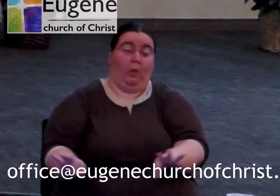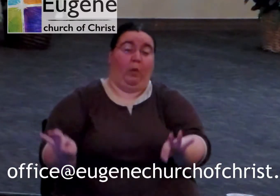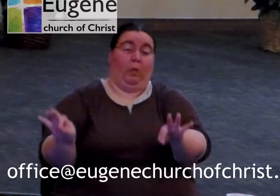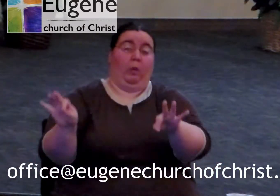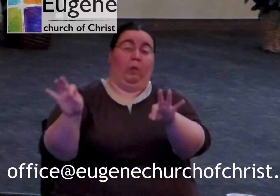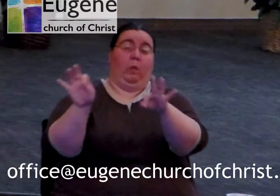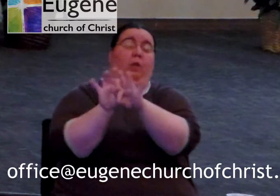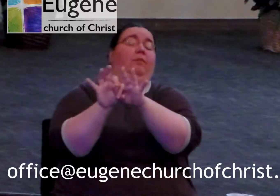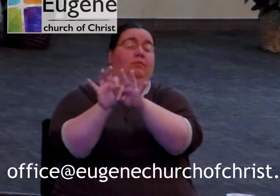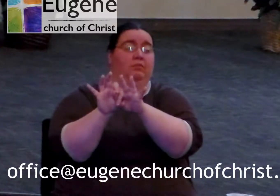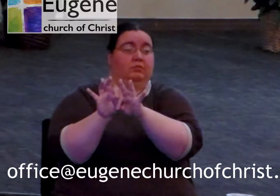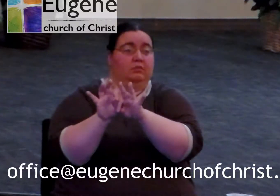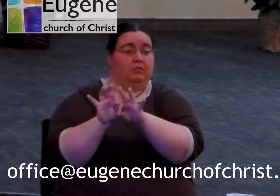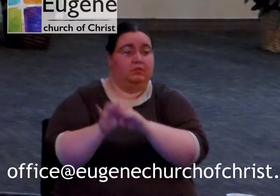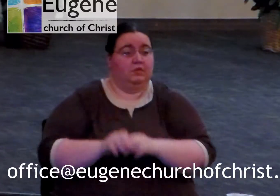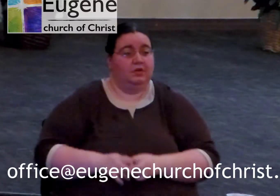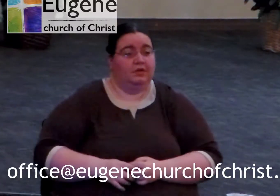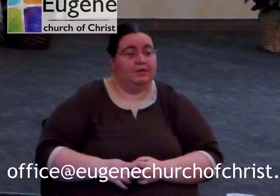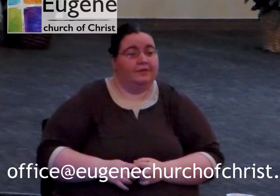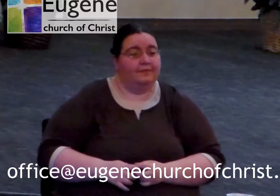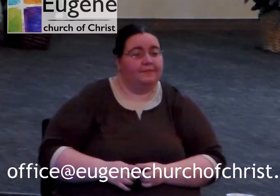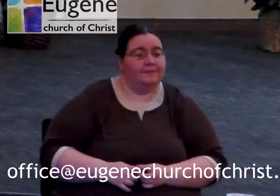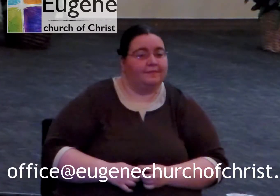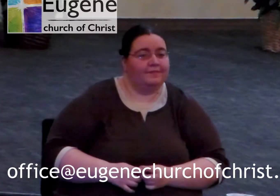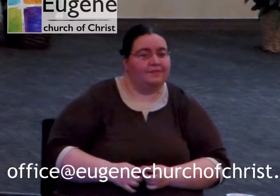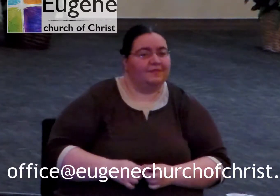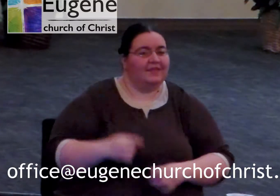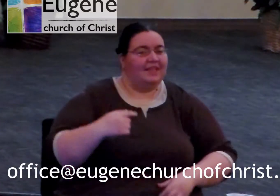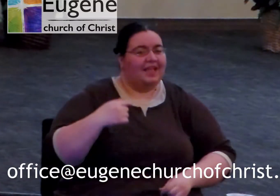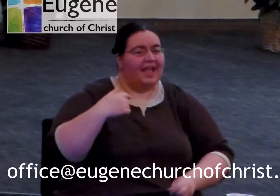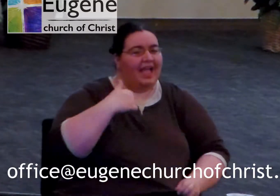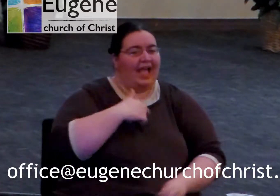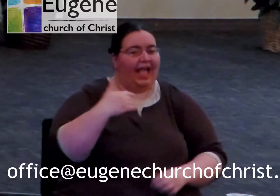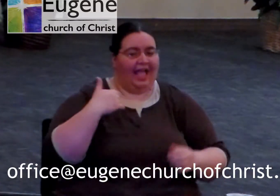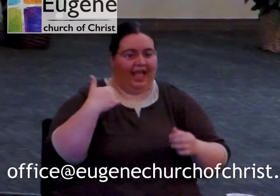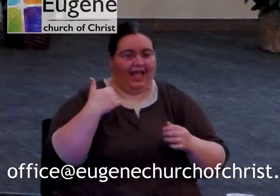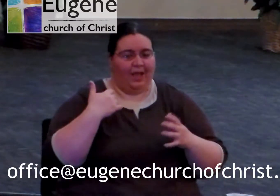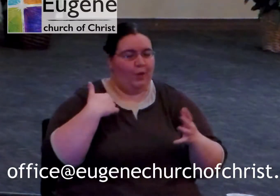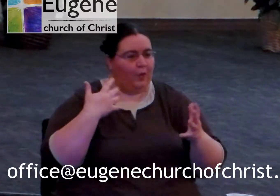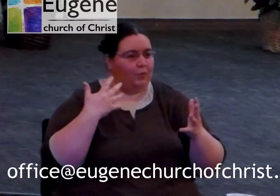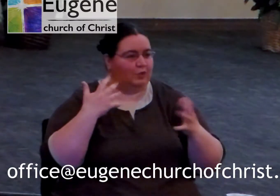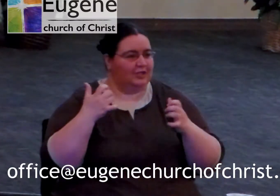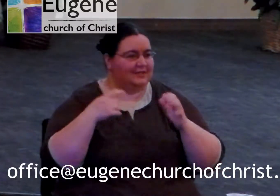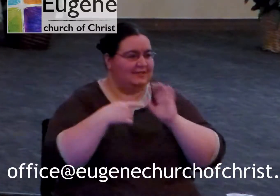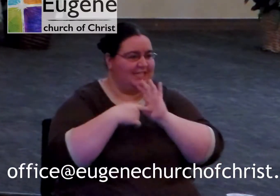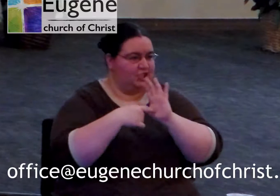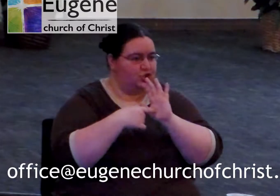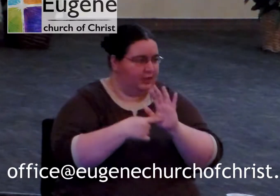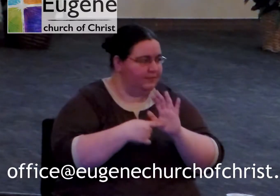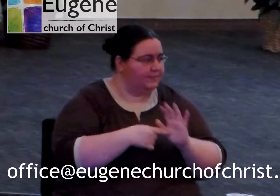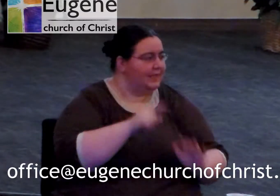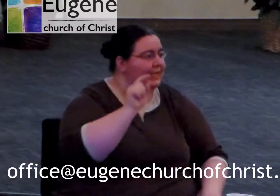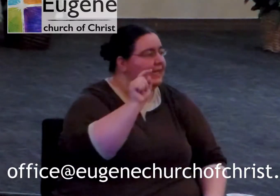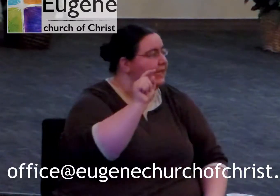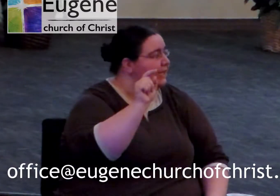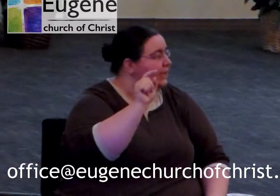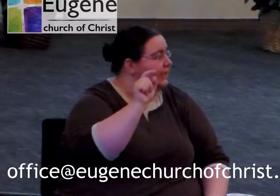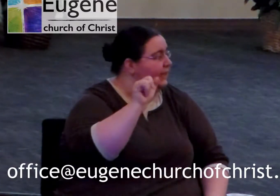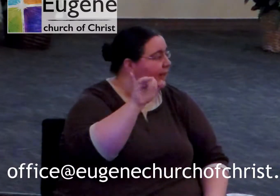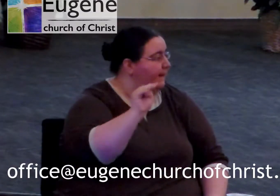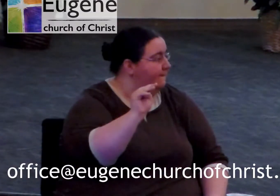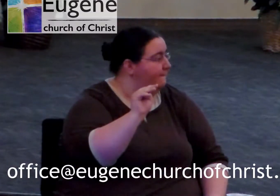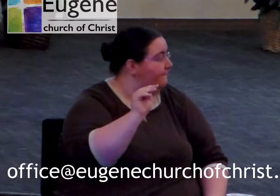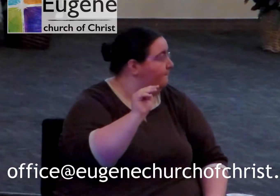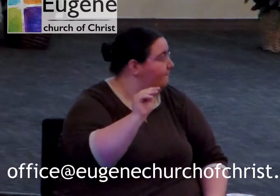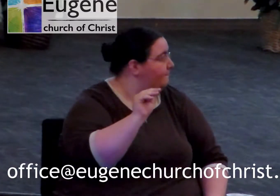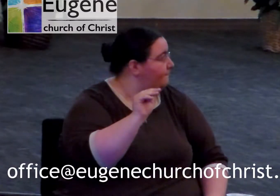little illustration, and if I could get some help with this, I thought it would be nice. Tim, would you mind coming up for a second? He didn't